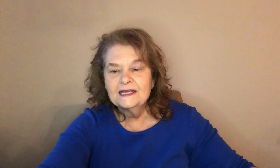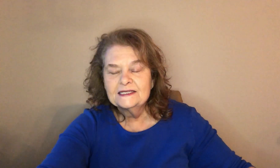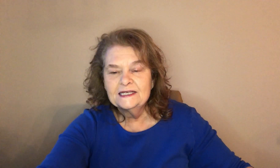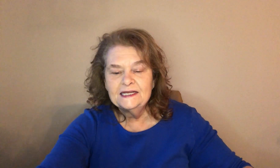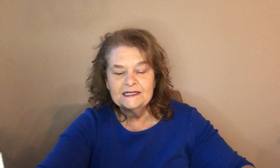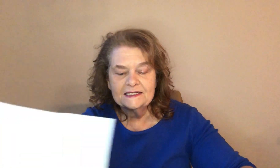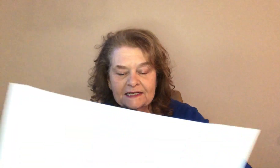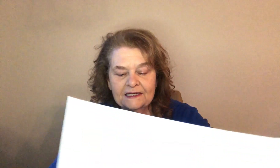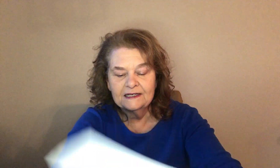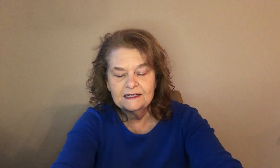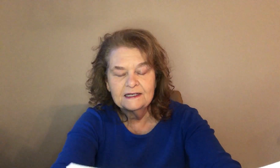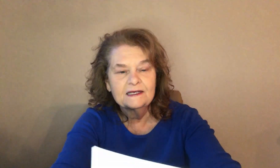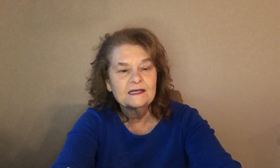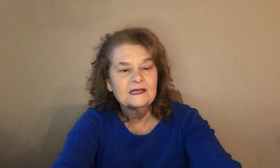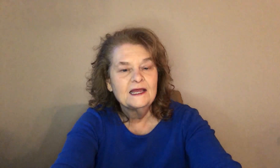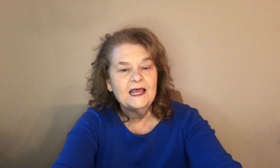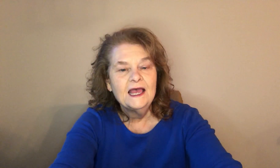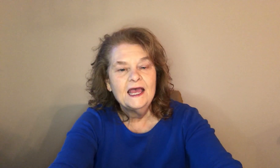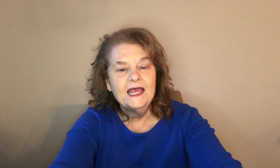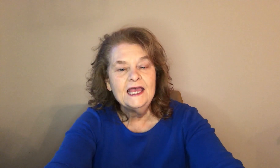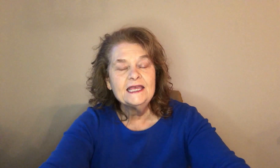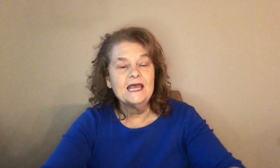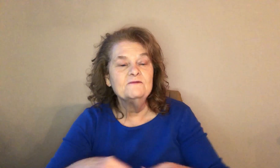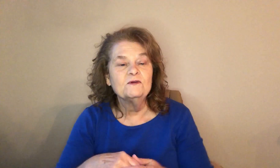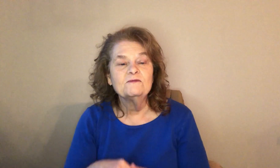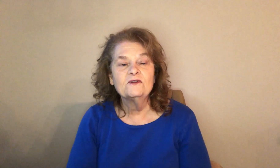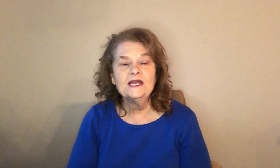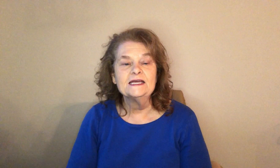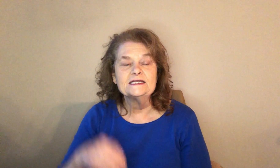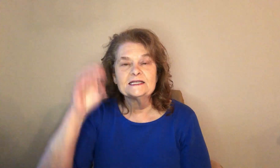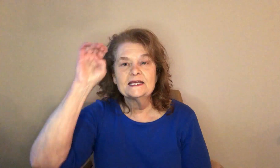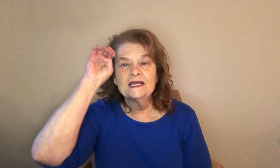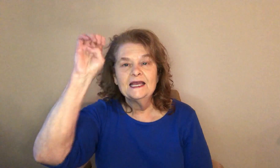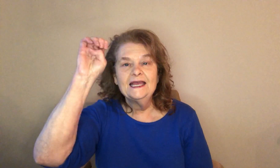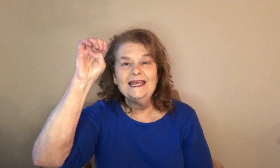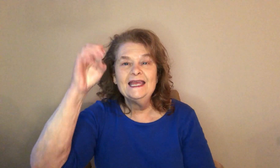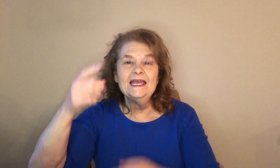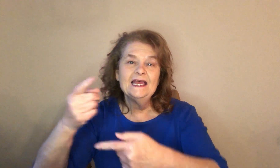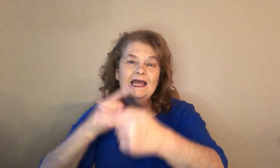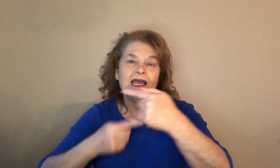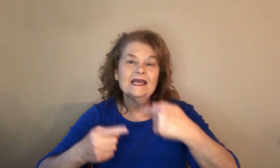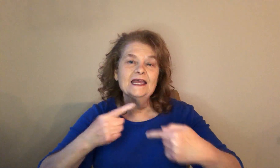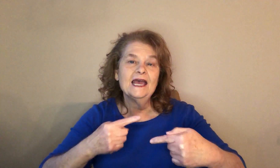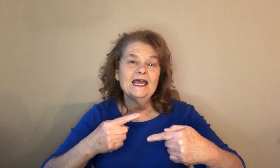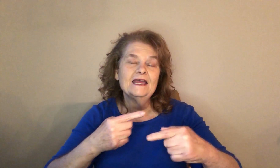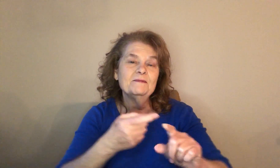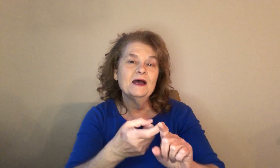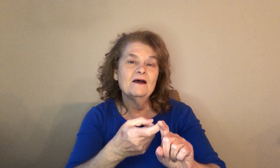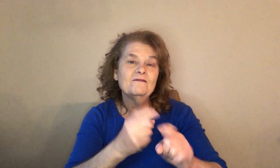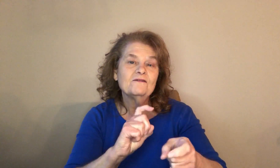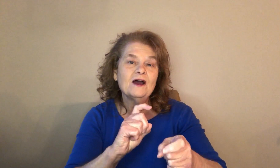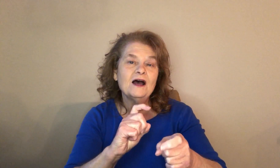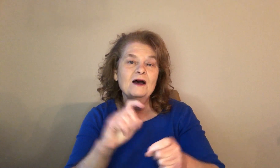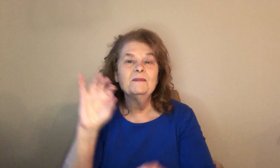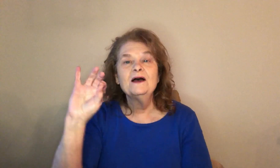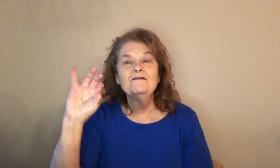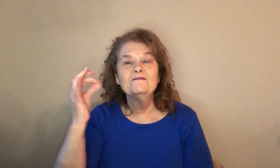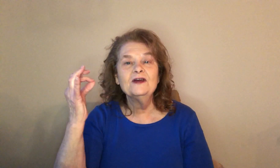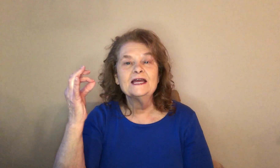Next sentence. He came from France. He came from